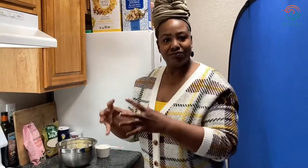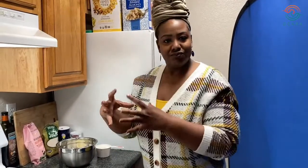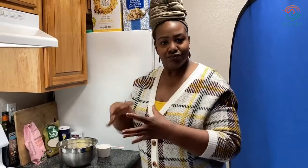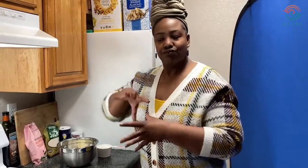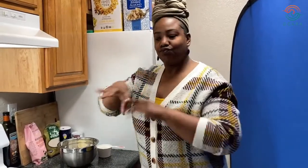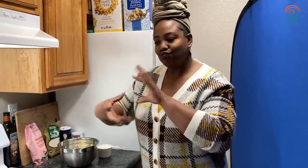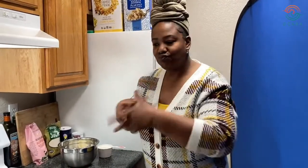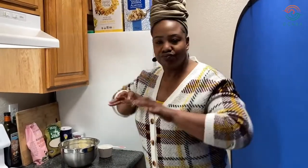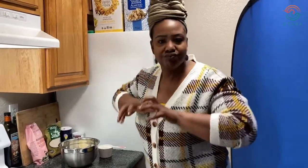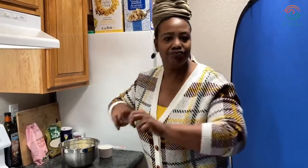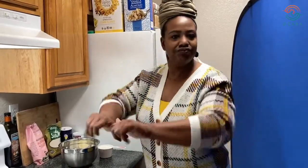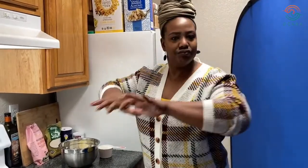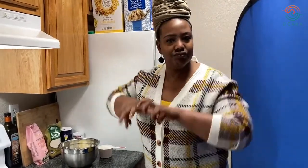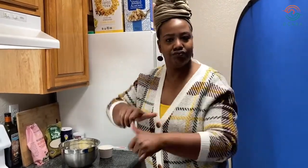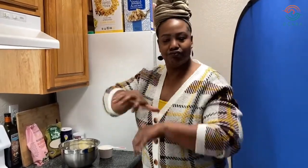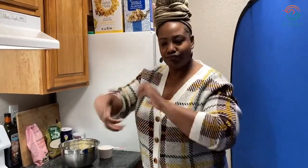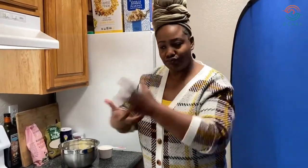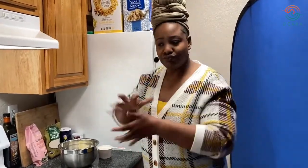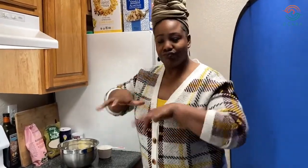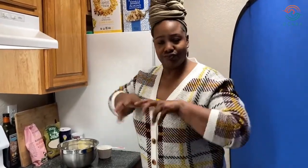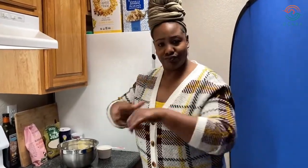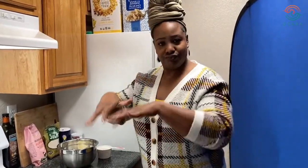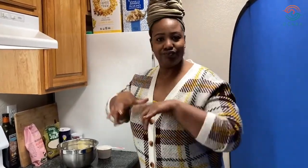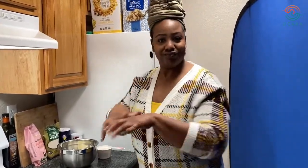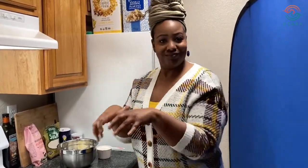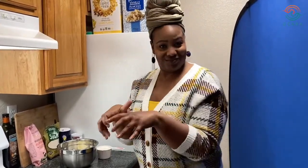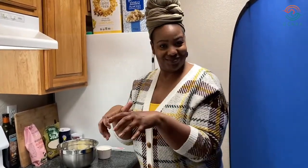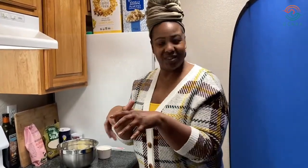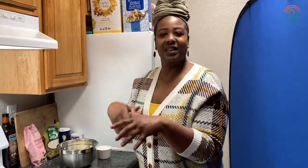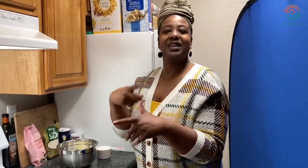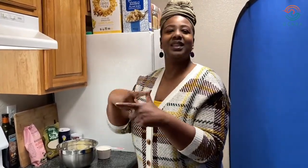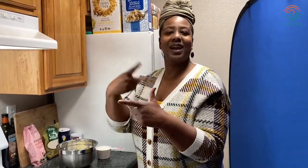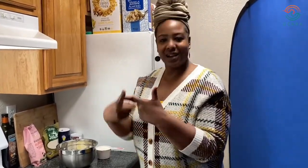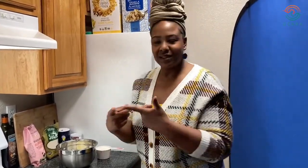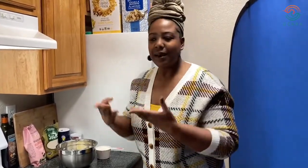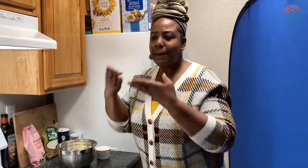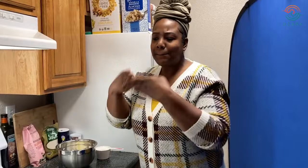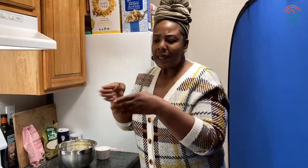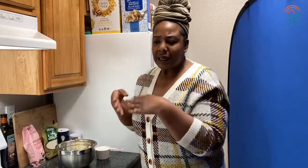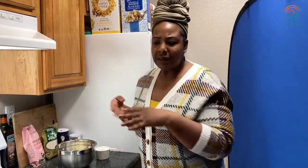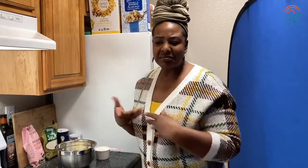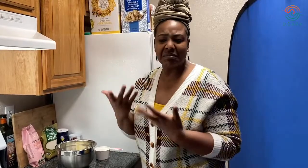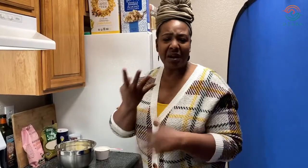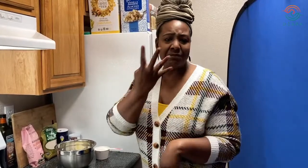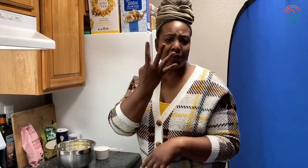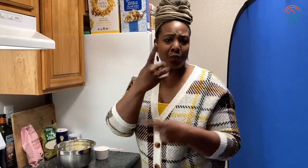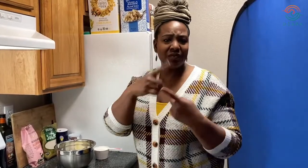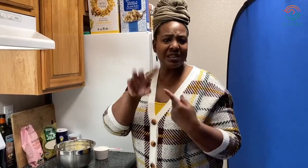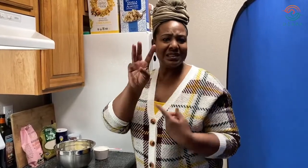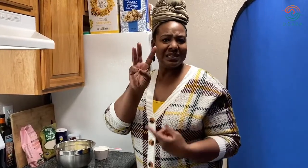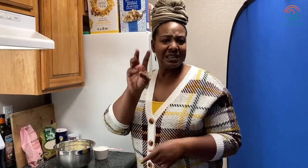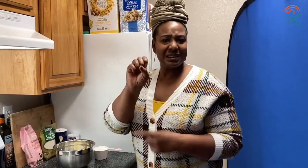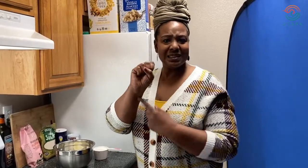biscuit dough and start kneading and folding it onto the parchment. Then divide the ball of dough into 4 to 6